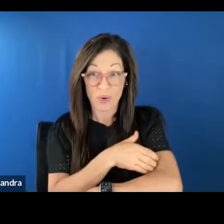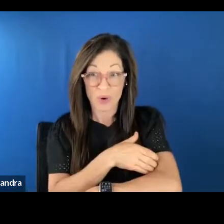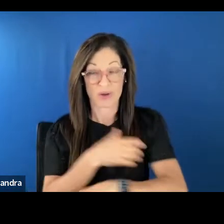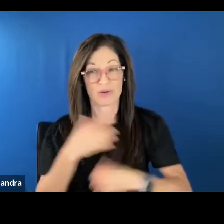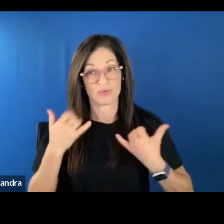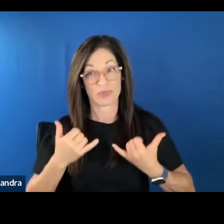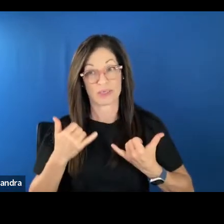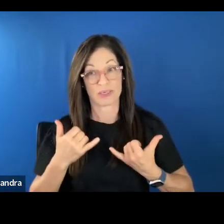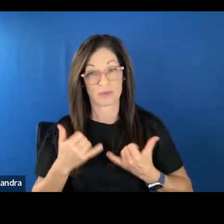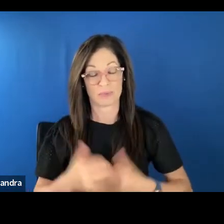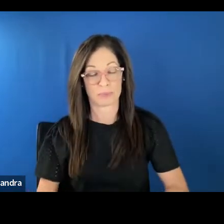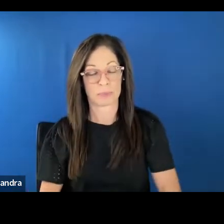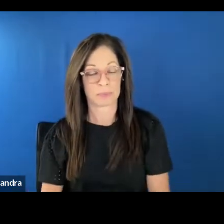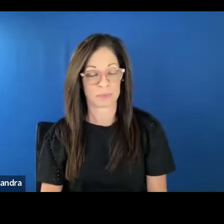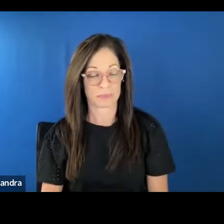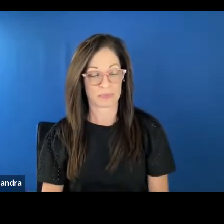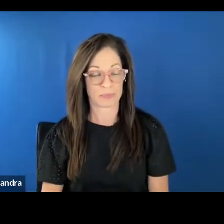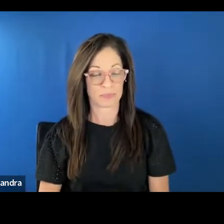now.